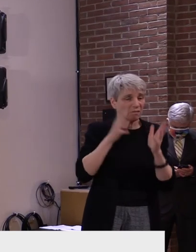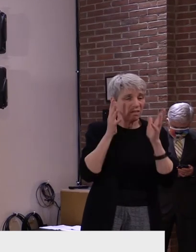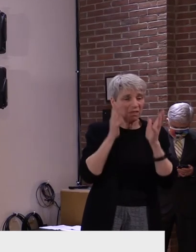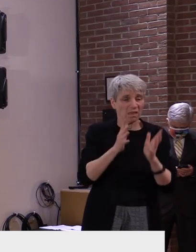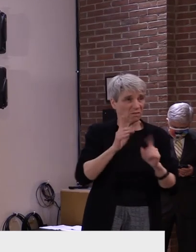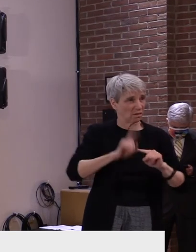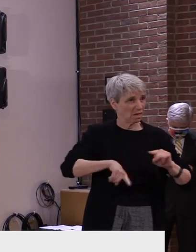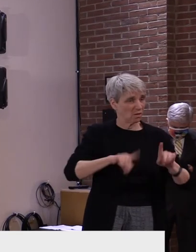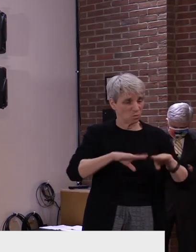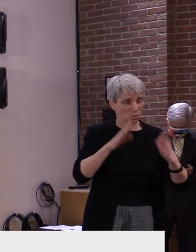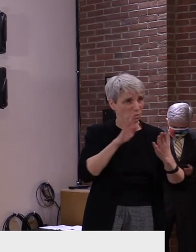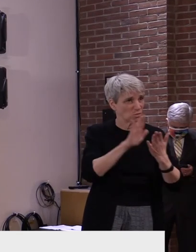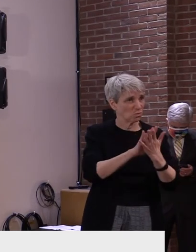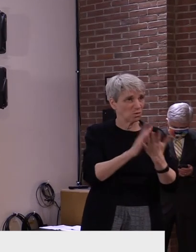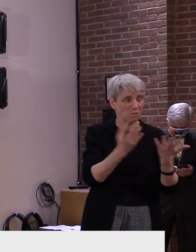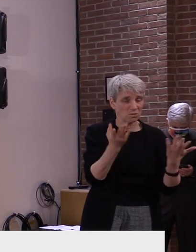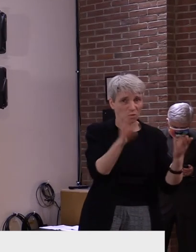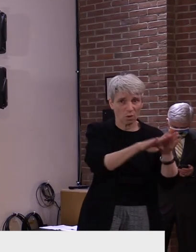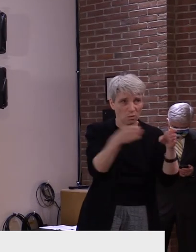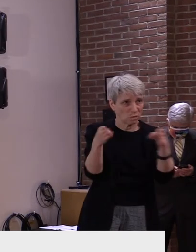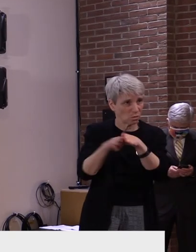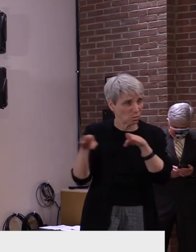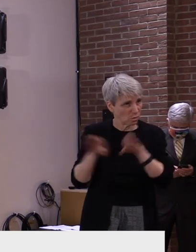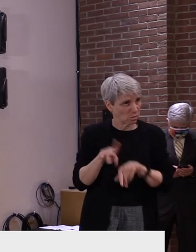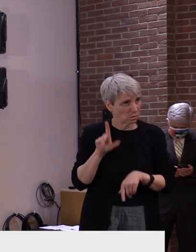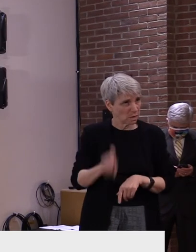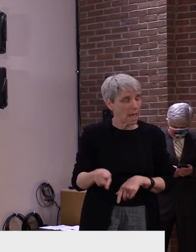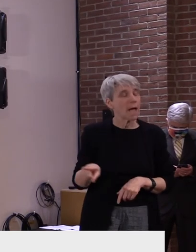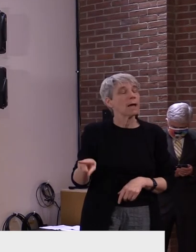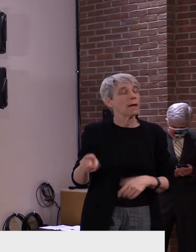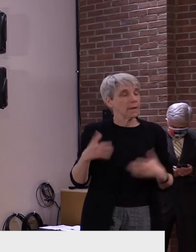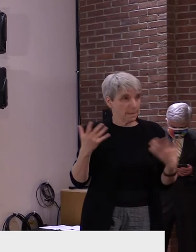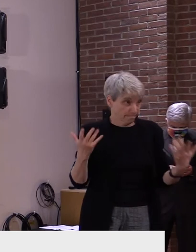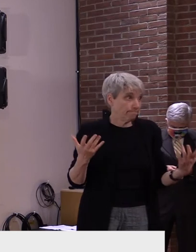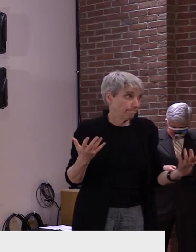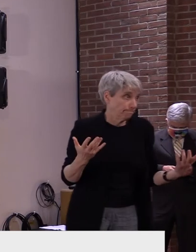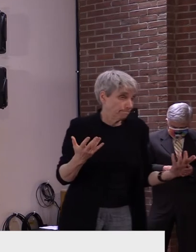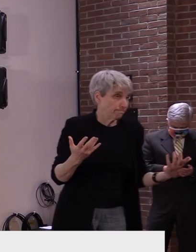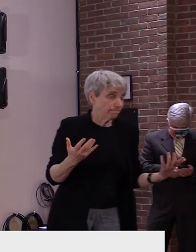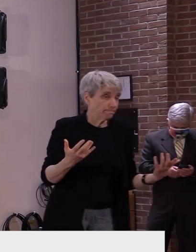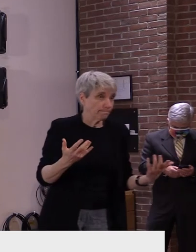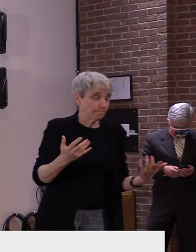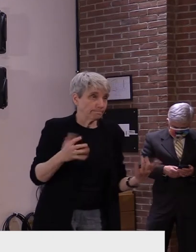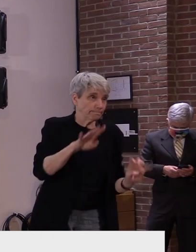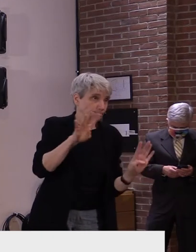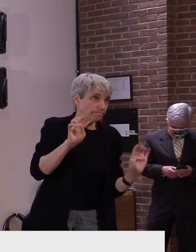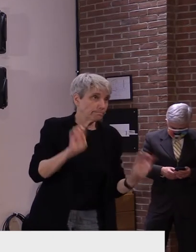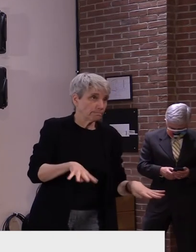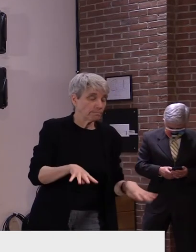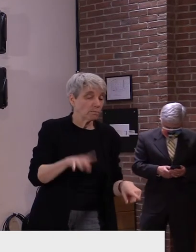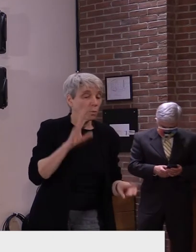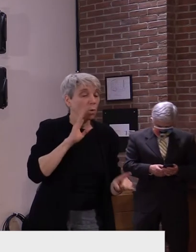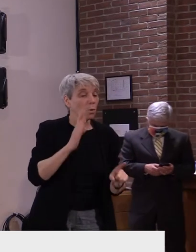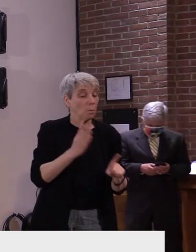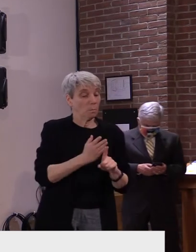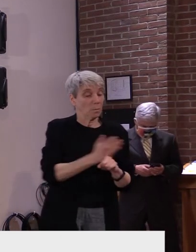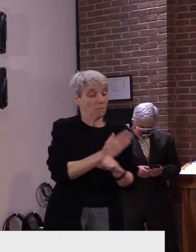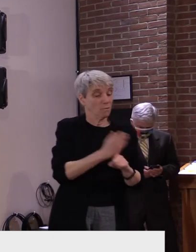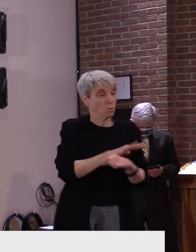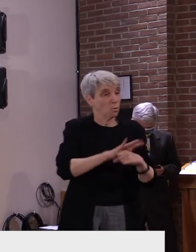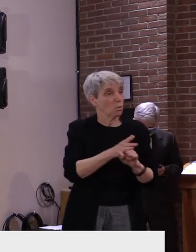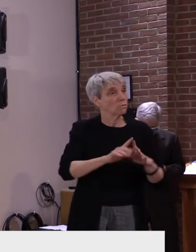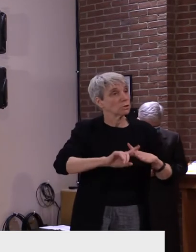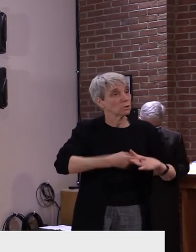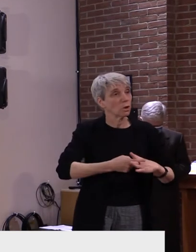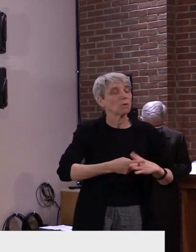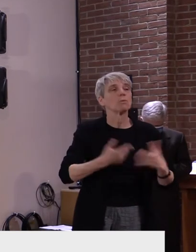well that could be a very real concern um you know once again i think you know those kinds of issues were present prior to coveted and um